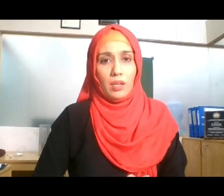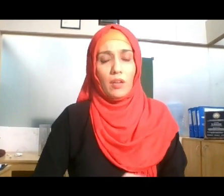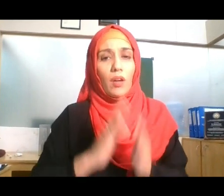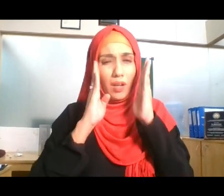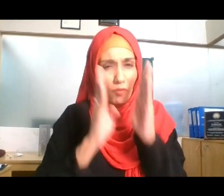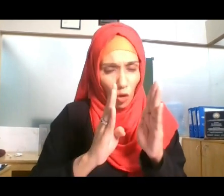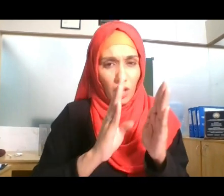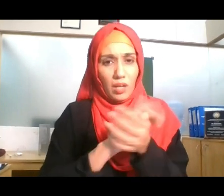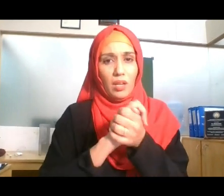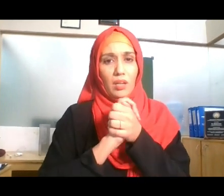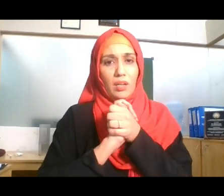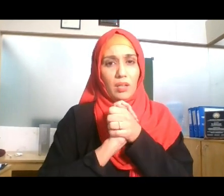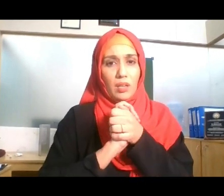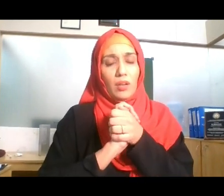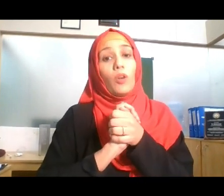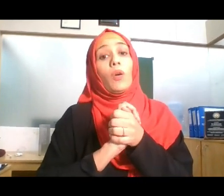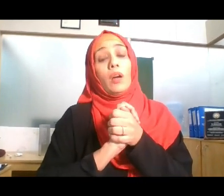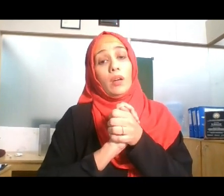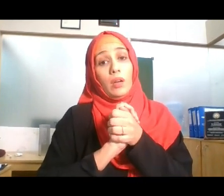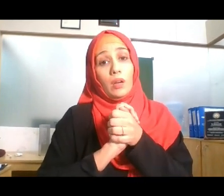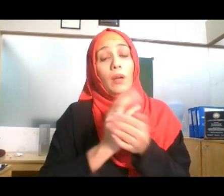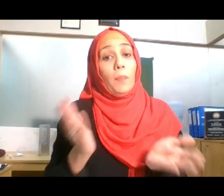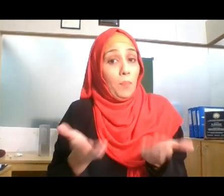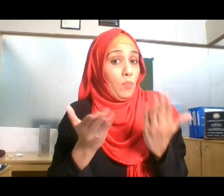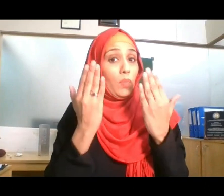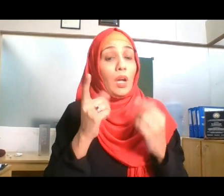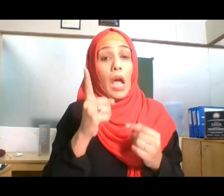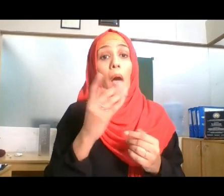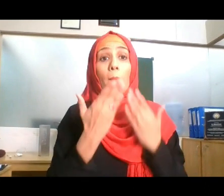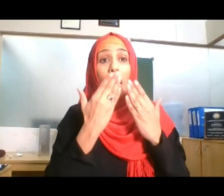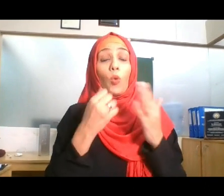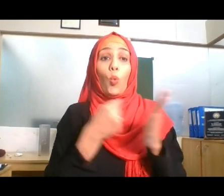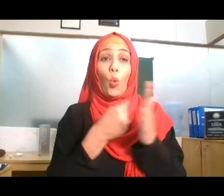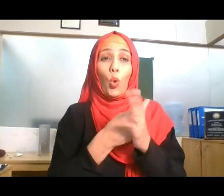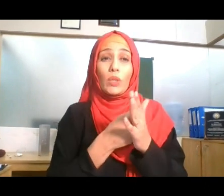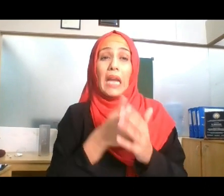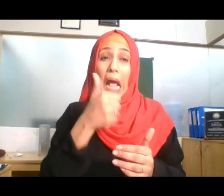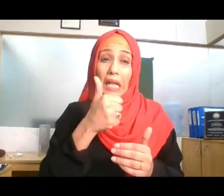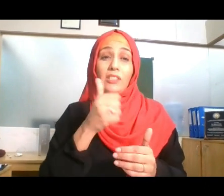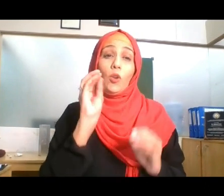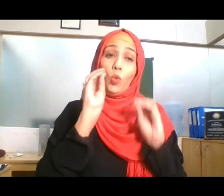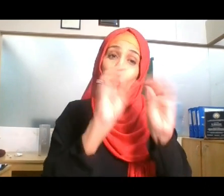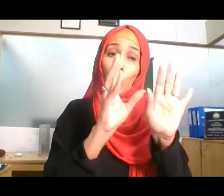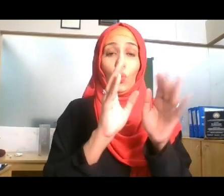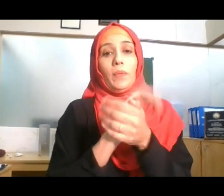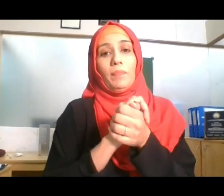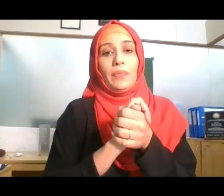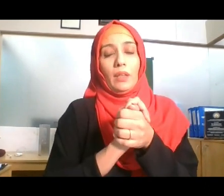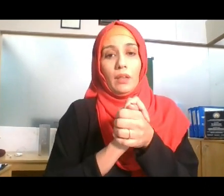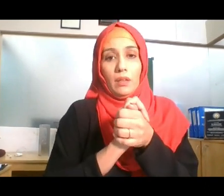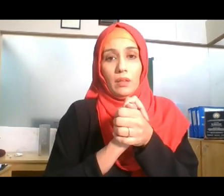and able to improve the quality of education being given, for example, in their schools.